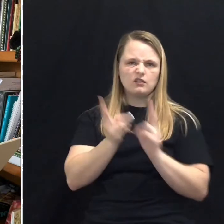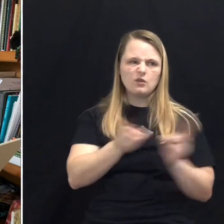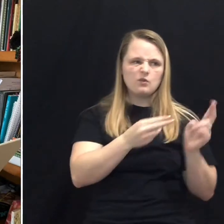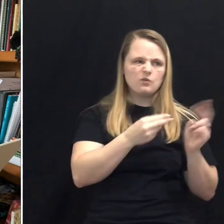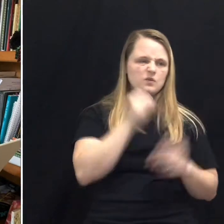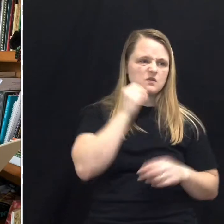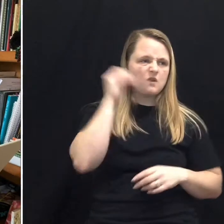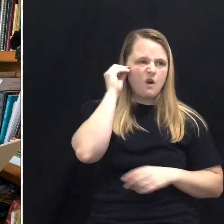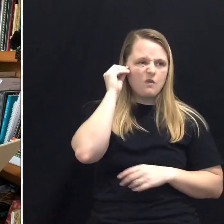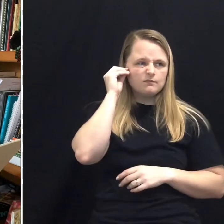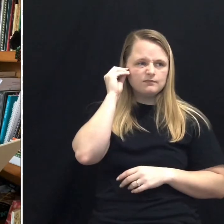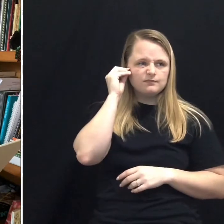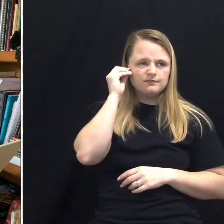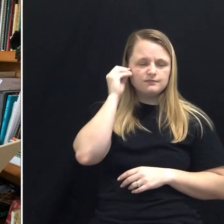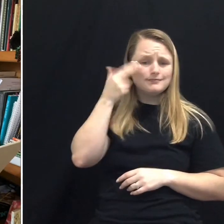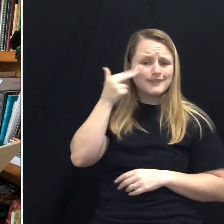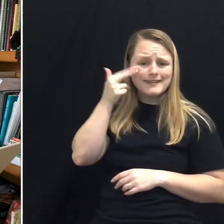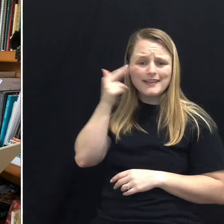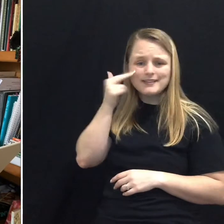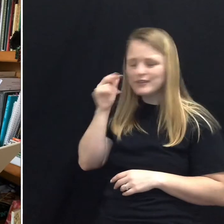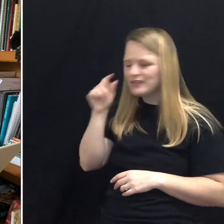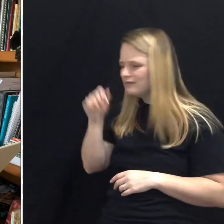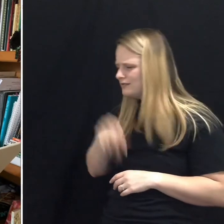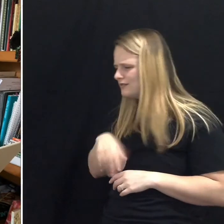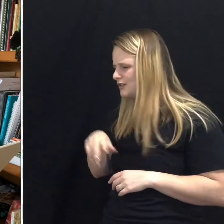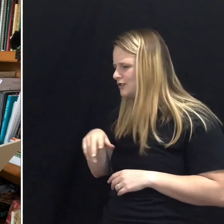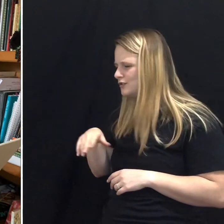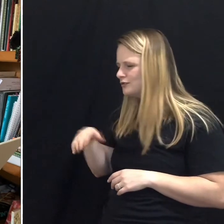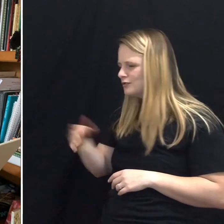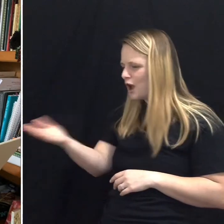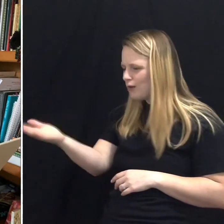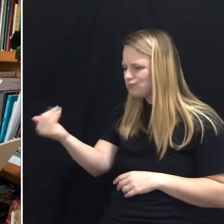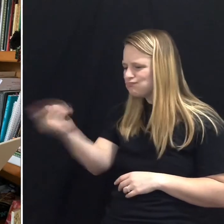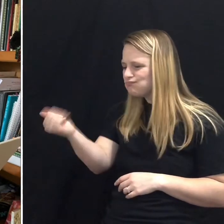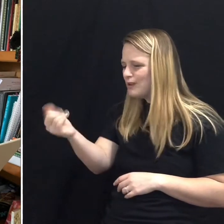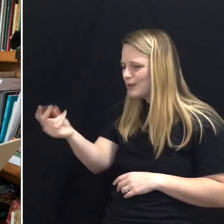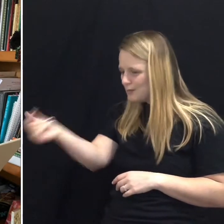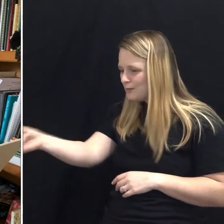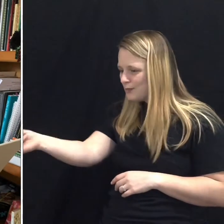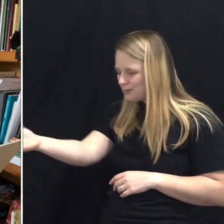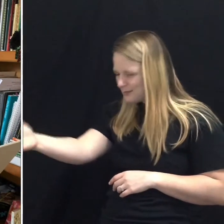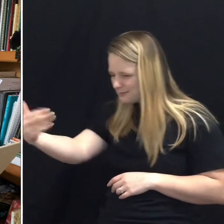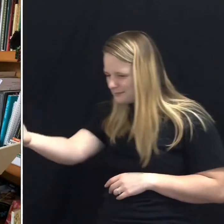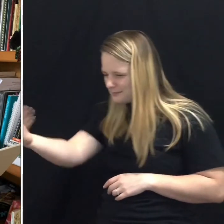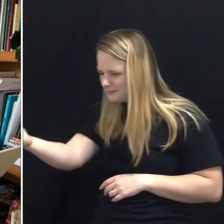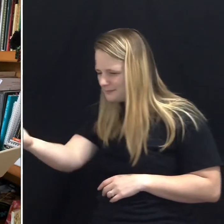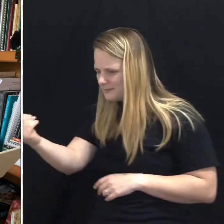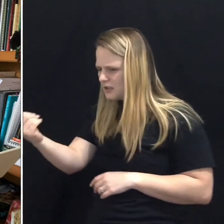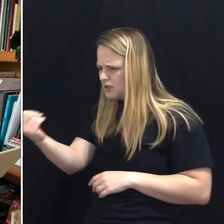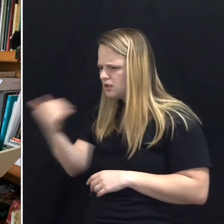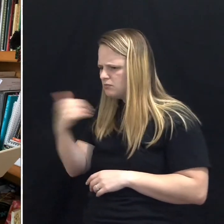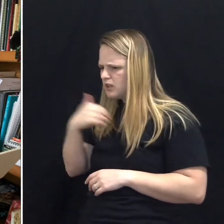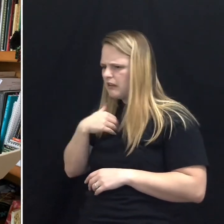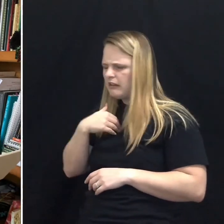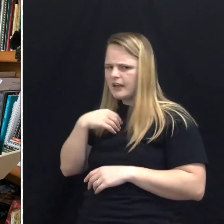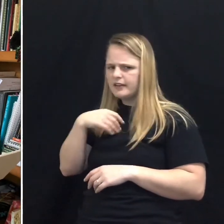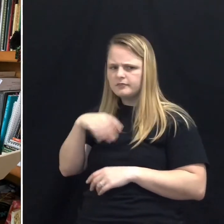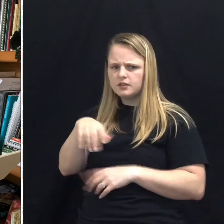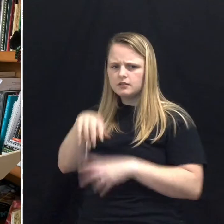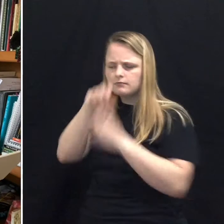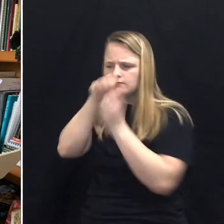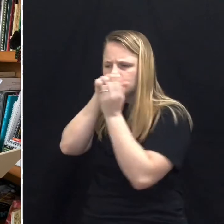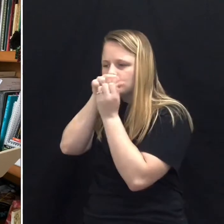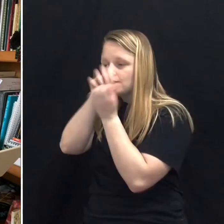Then she called out to Fritz, who was playfully running around the yard. He came trotting up the front steps with something in his mouth and dropped it at